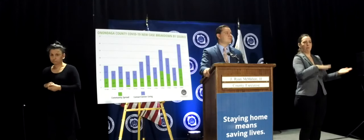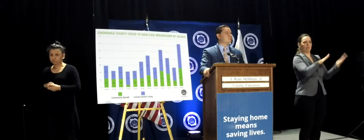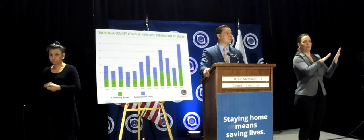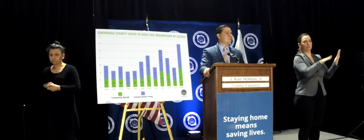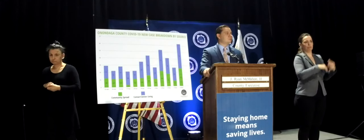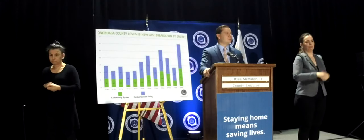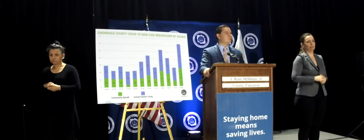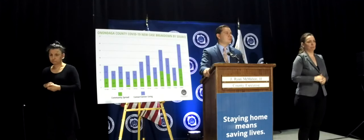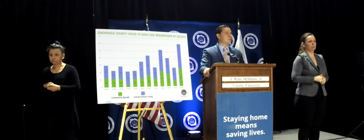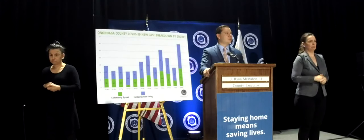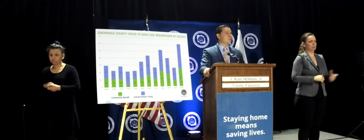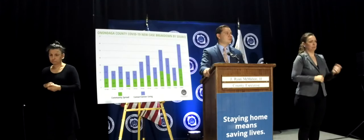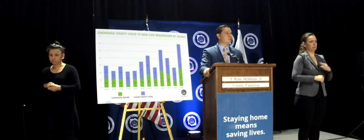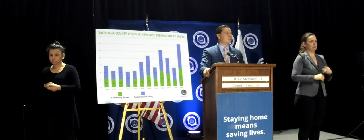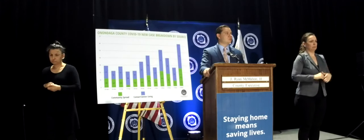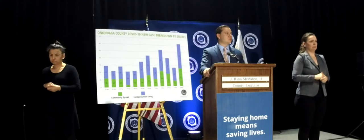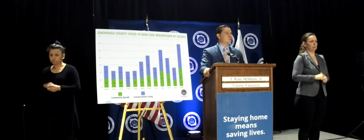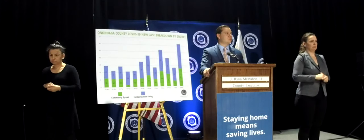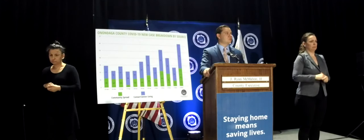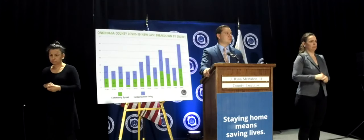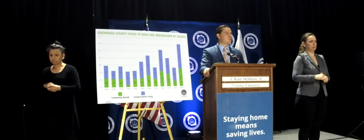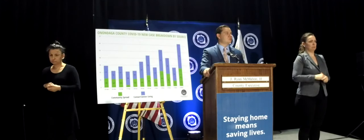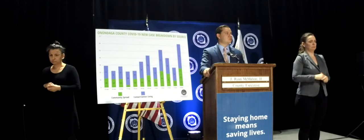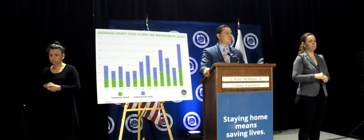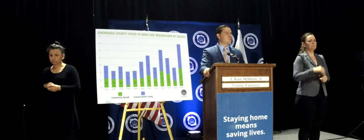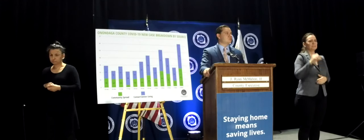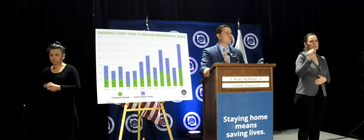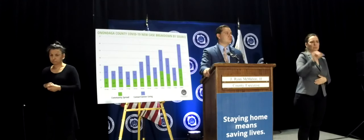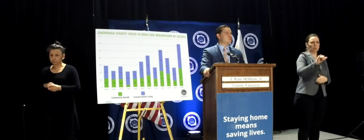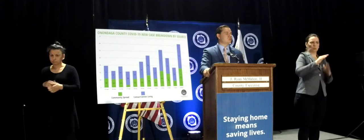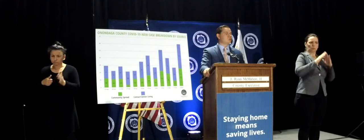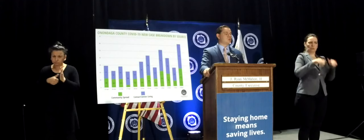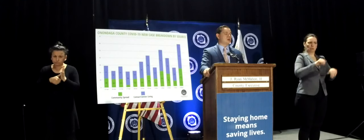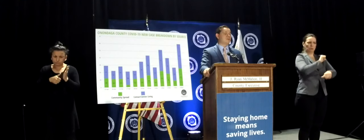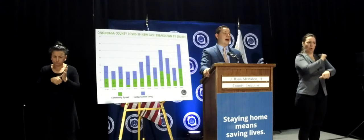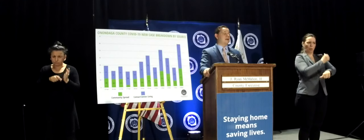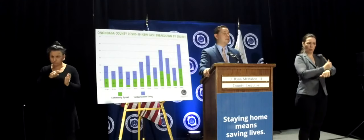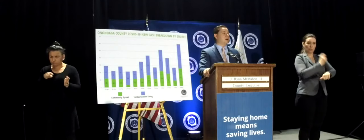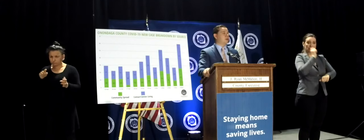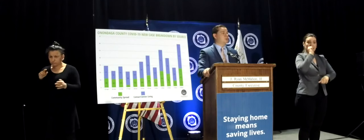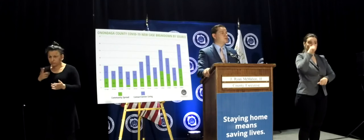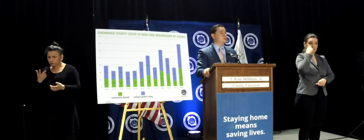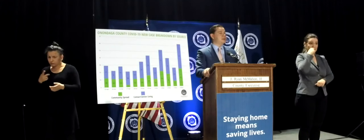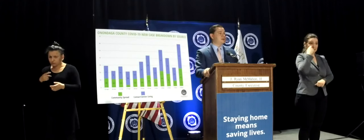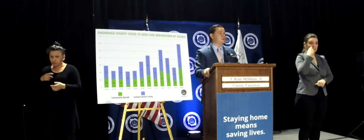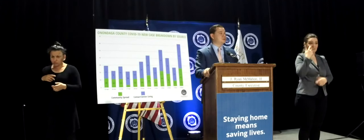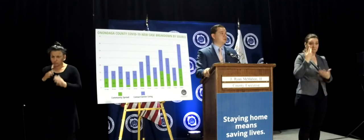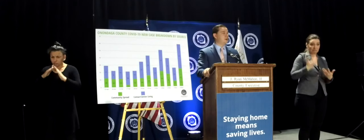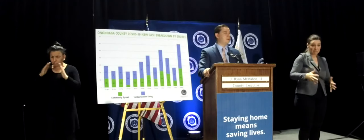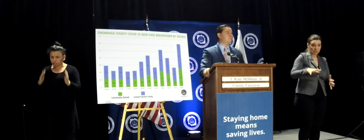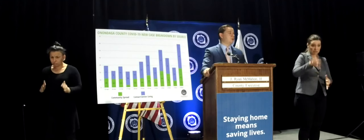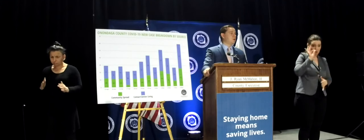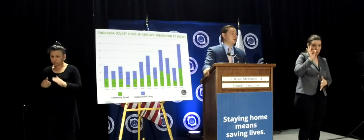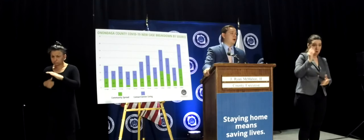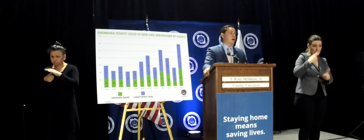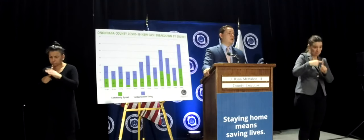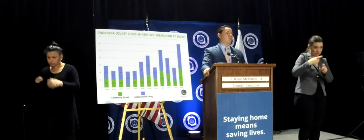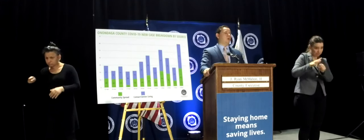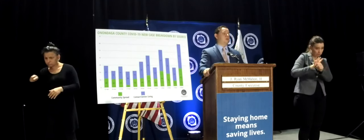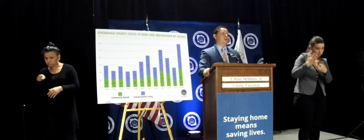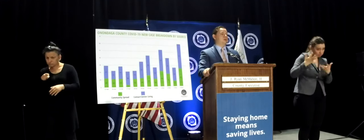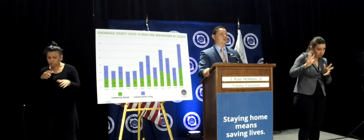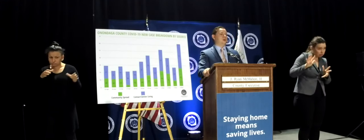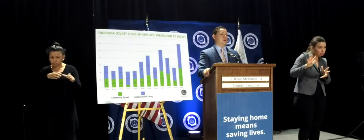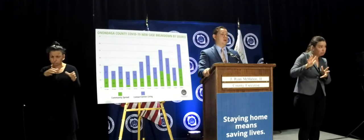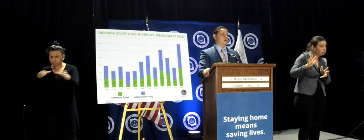authority units. Are you seeing clusters of cases? We have not. Bill Simmons asked us to do that.